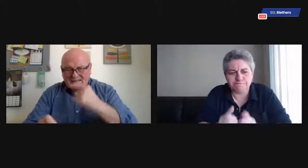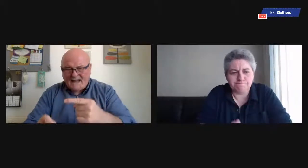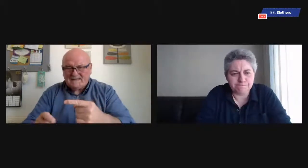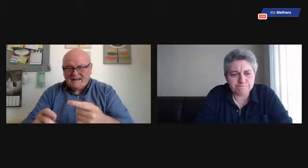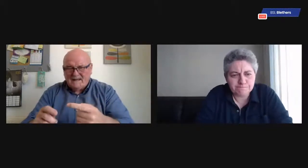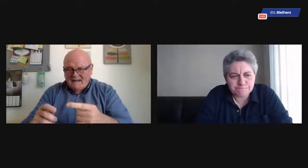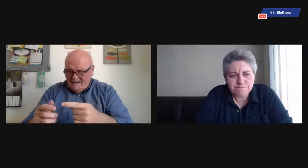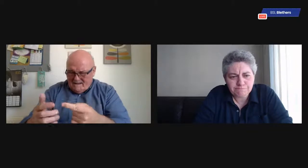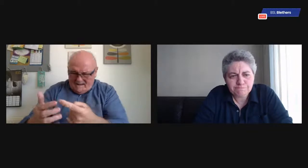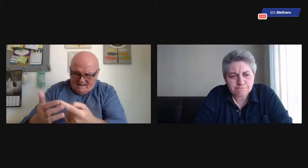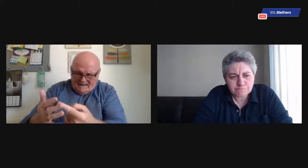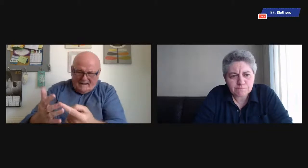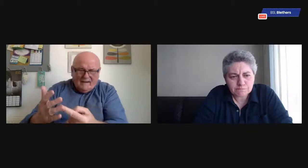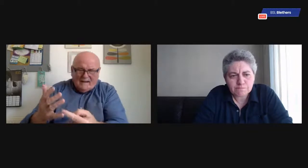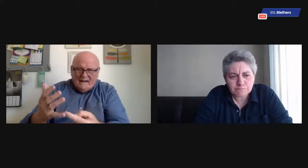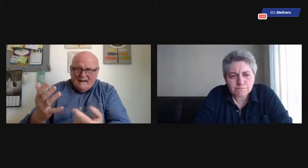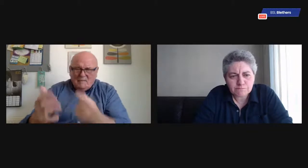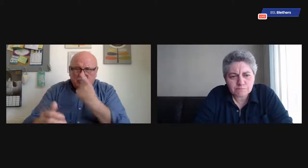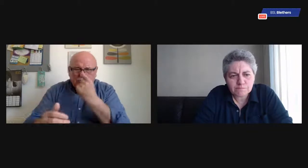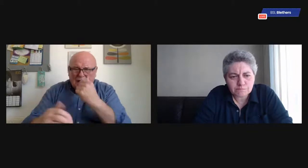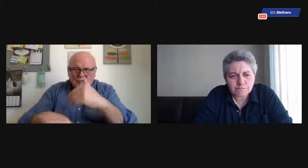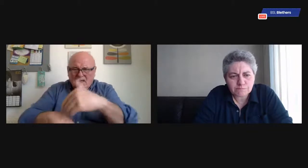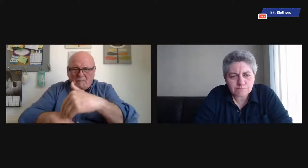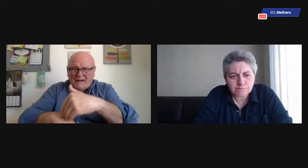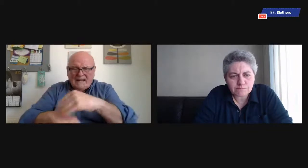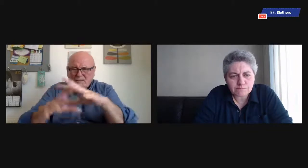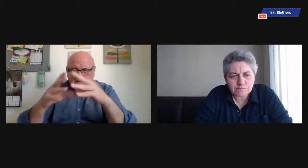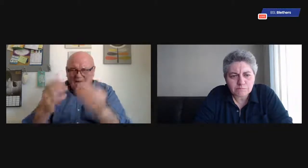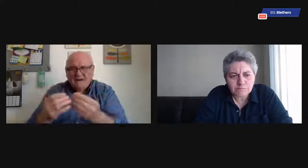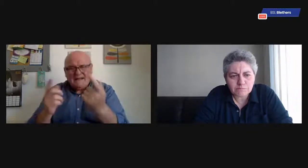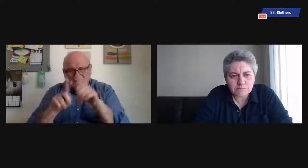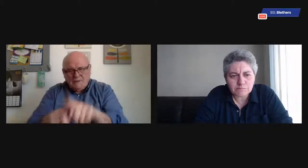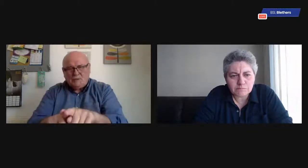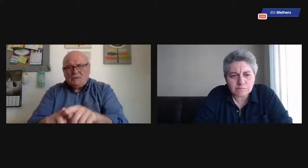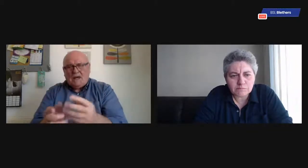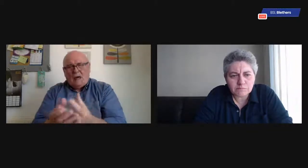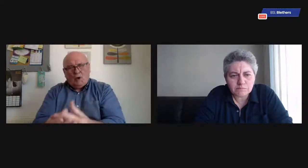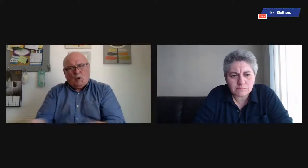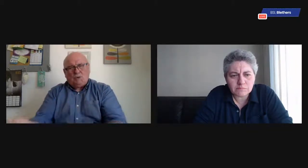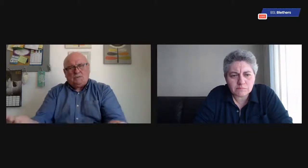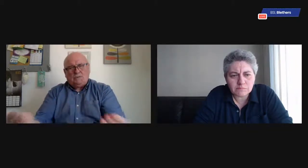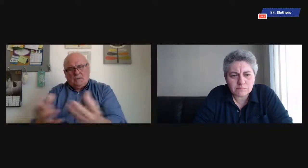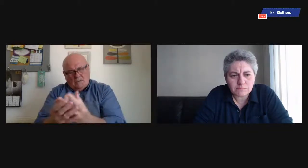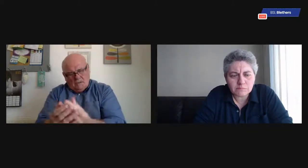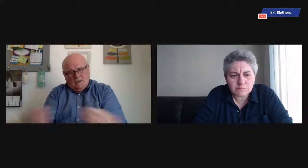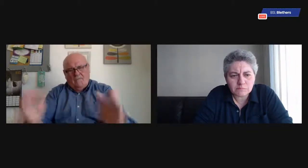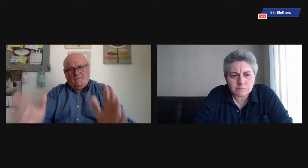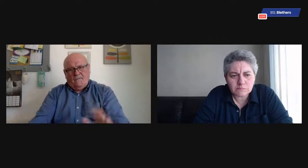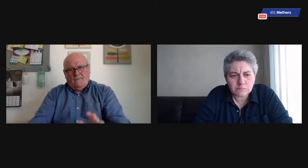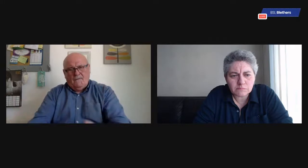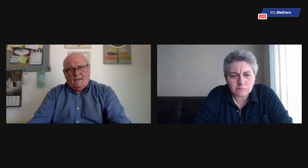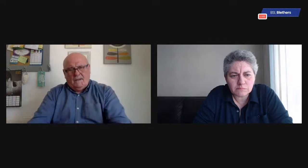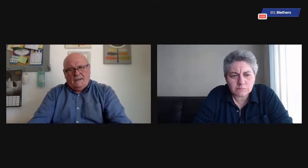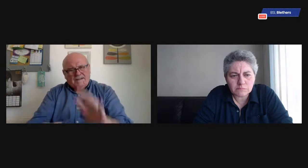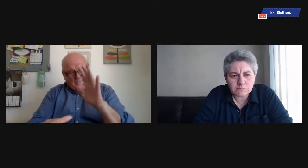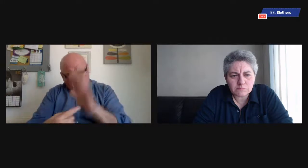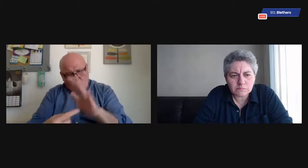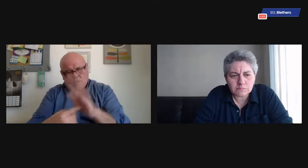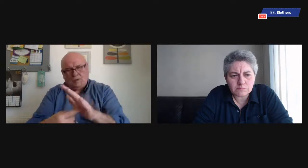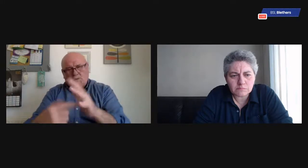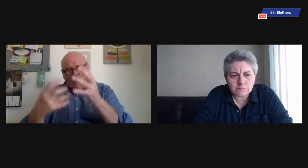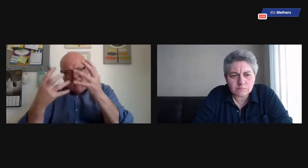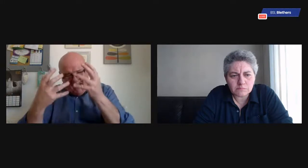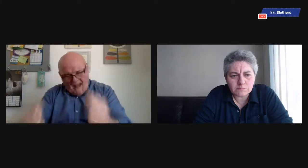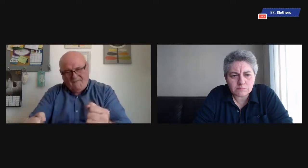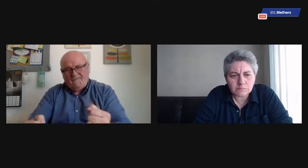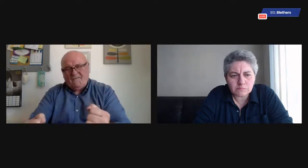the Scottish court system. I mean, I said it's not just about the accused, it's a victim and its witness.